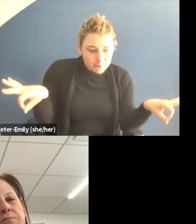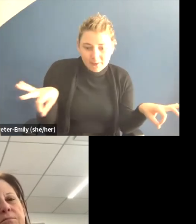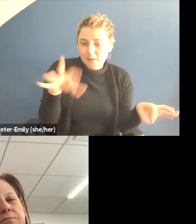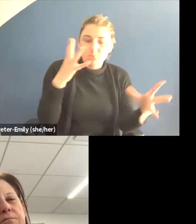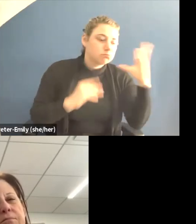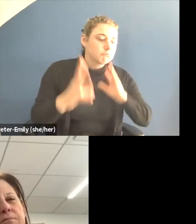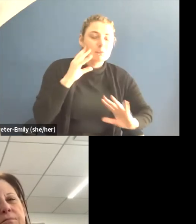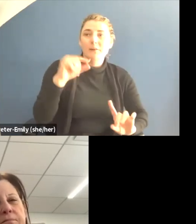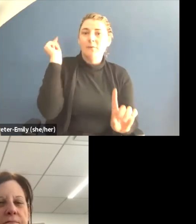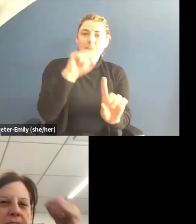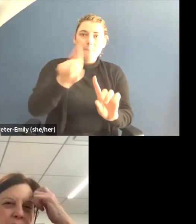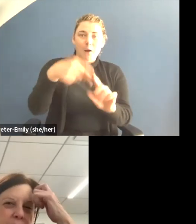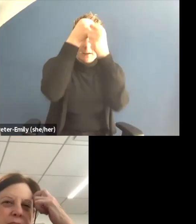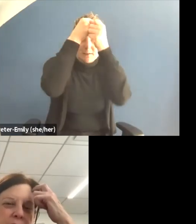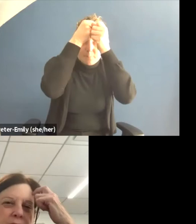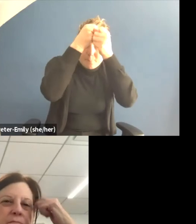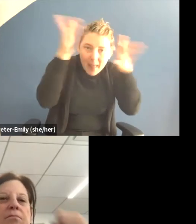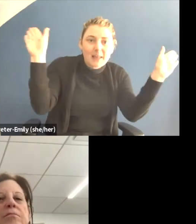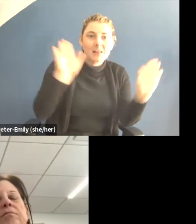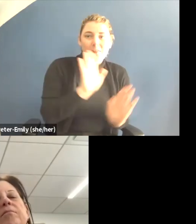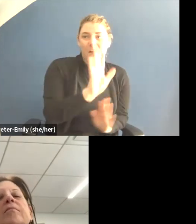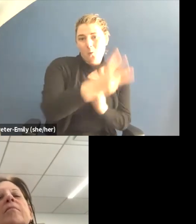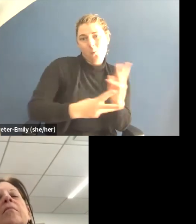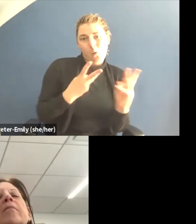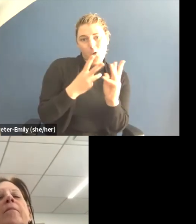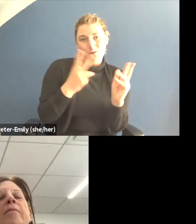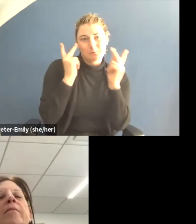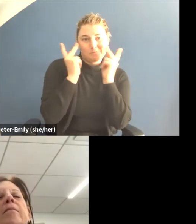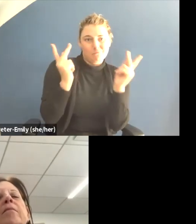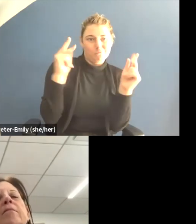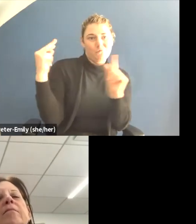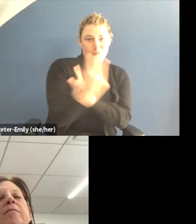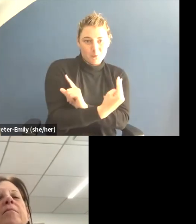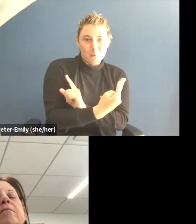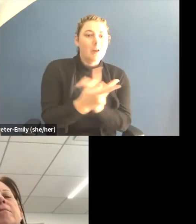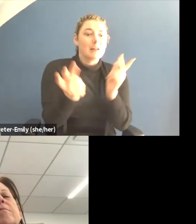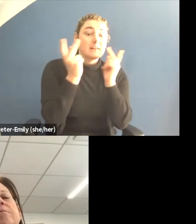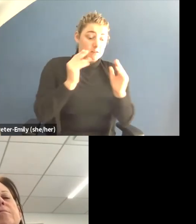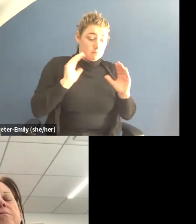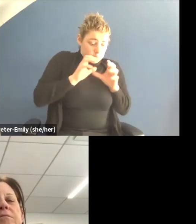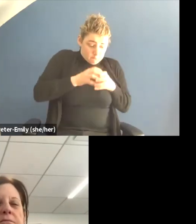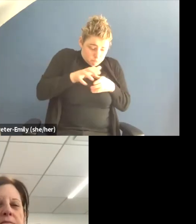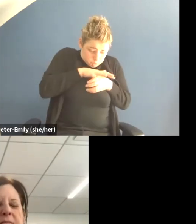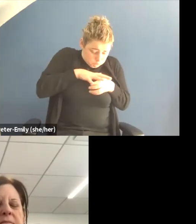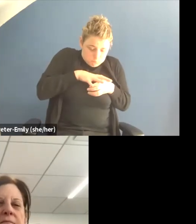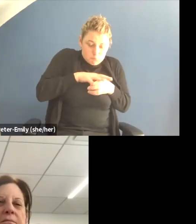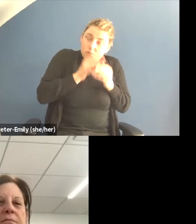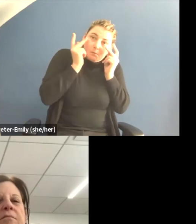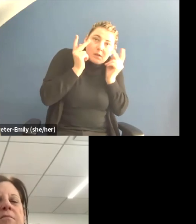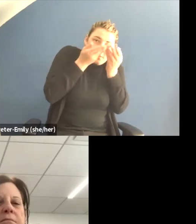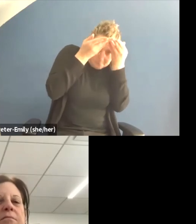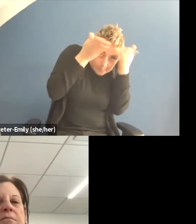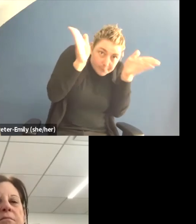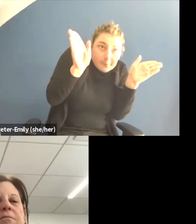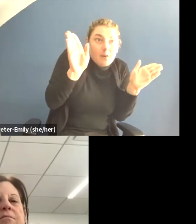it really was about expanding a worldview and having them see beyond the confines